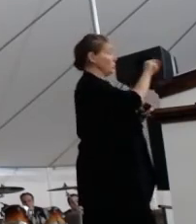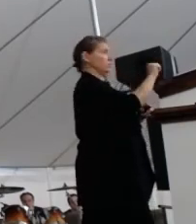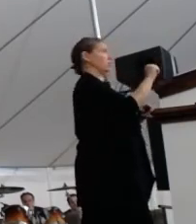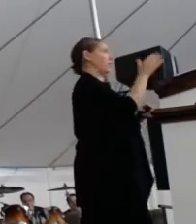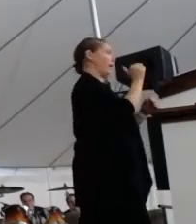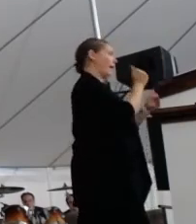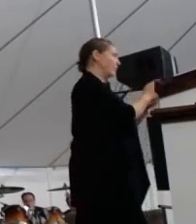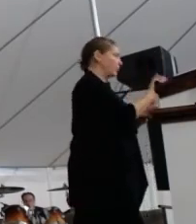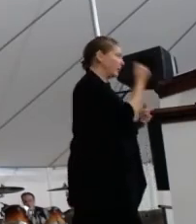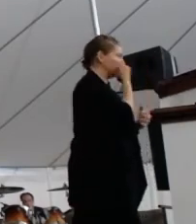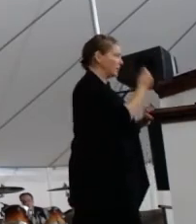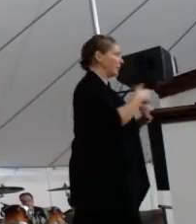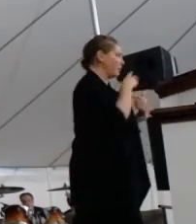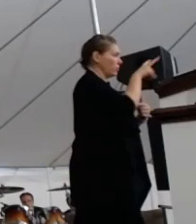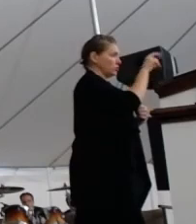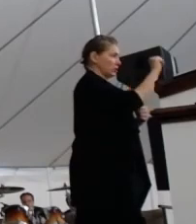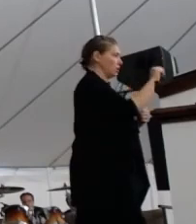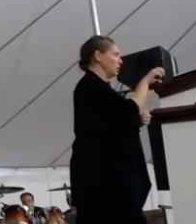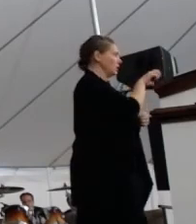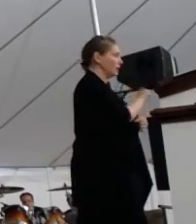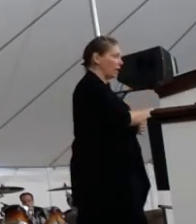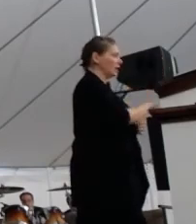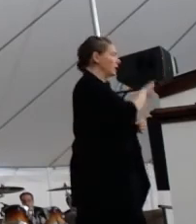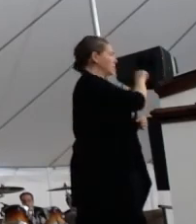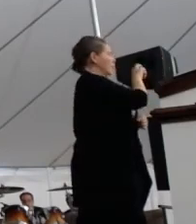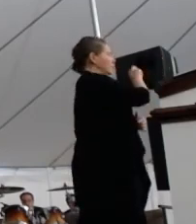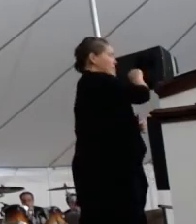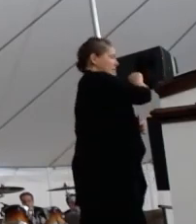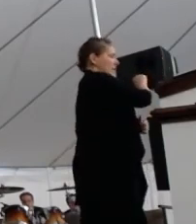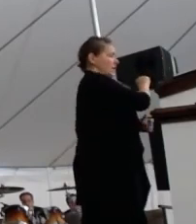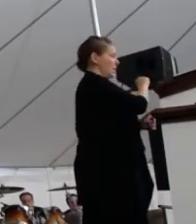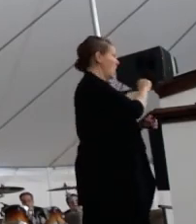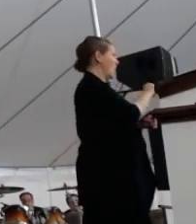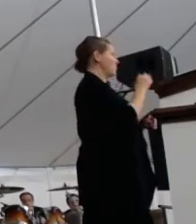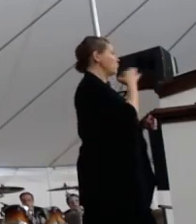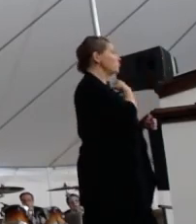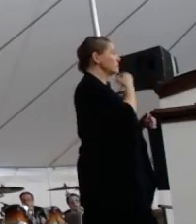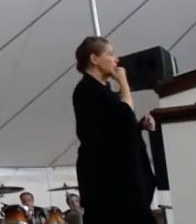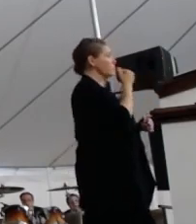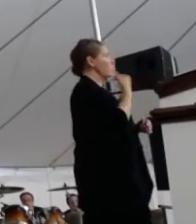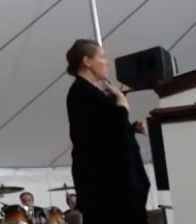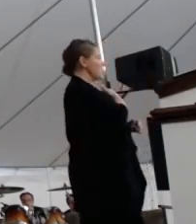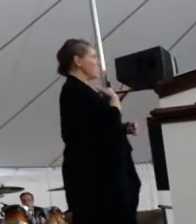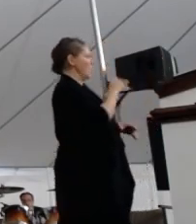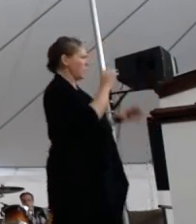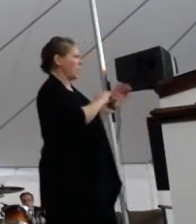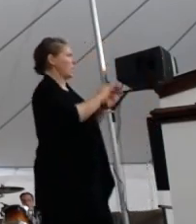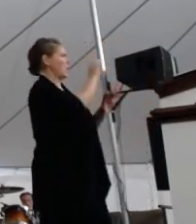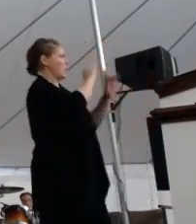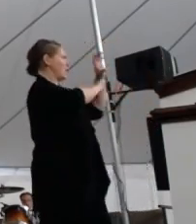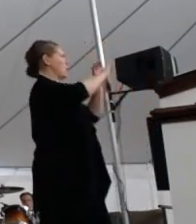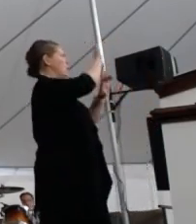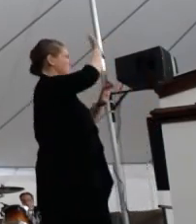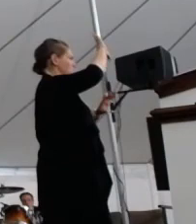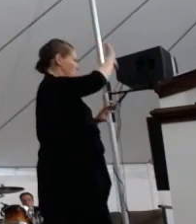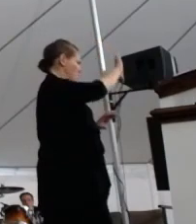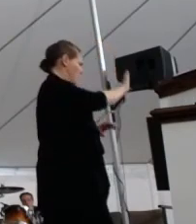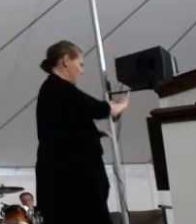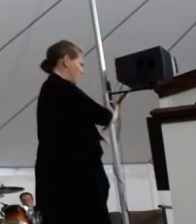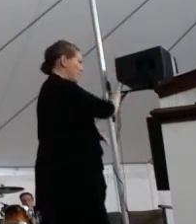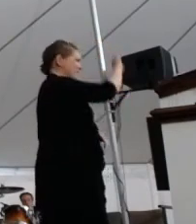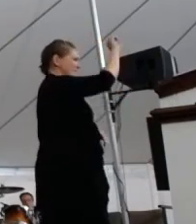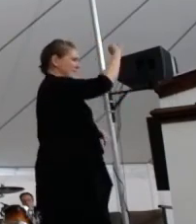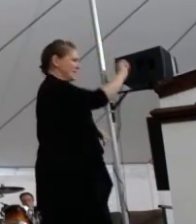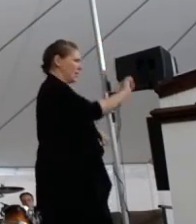Or South Carolina, Tennessee. I just wonder if we went through the whole entire southeast of the country, how